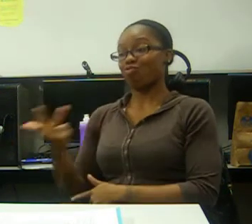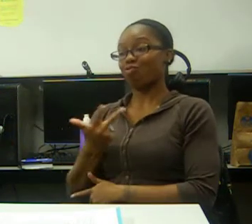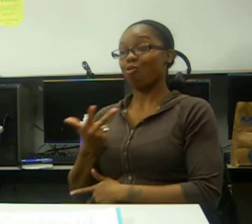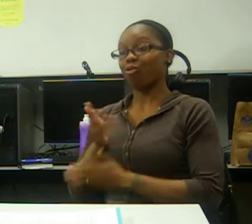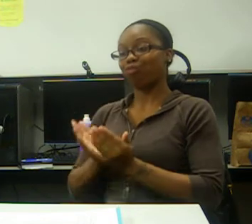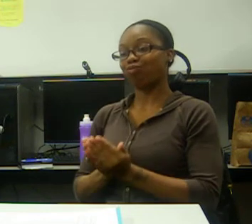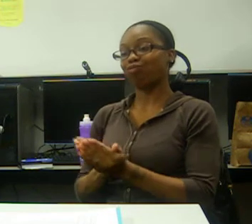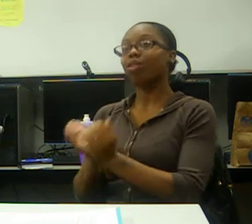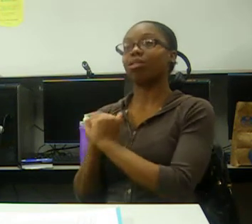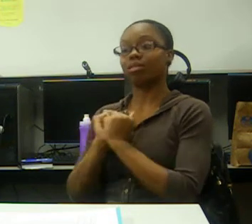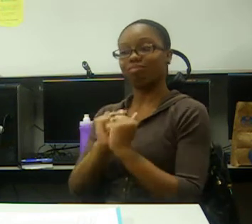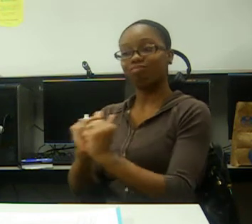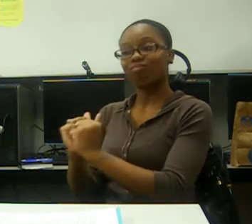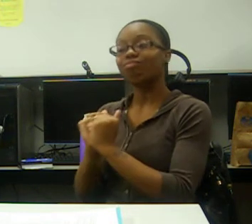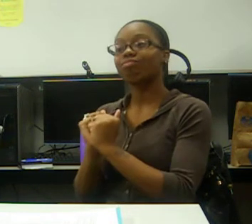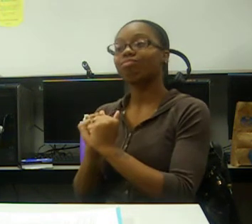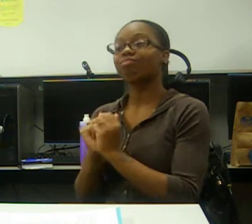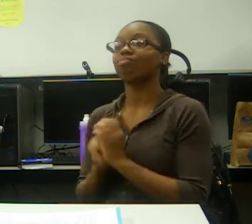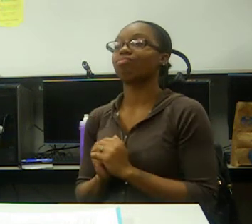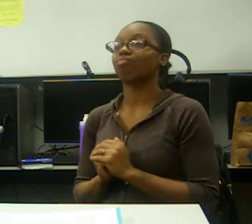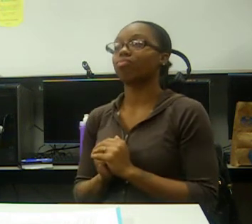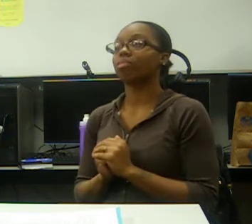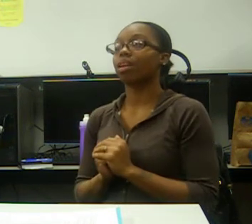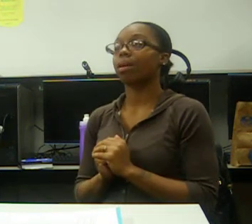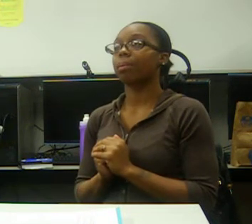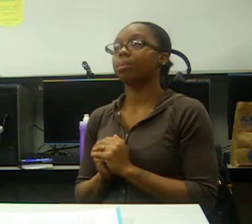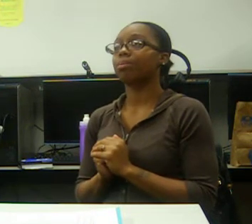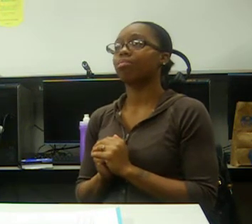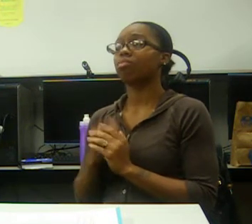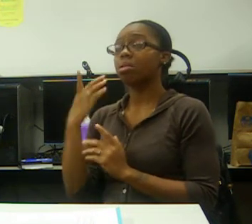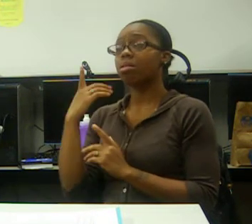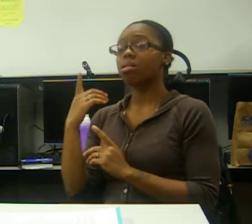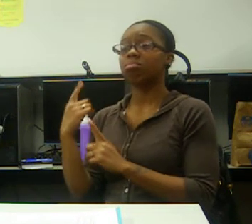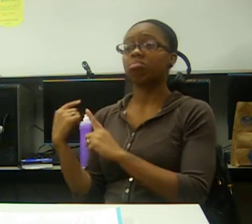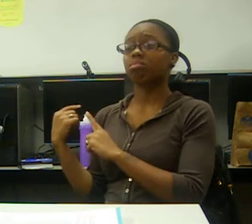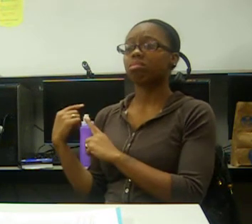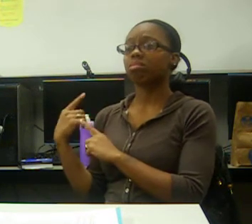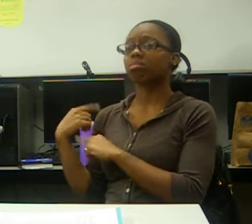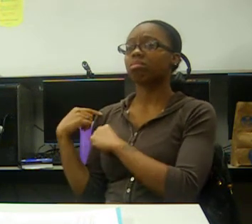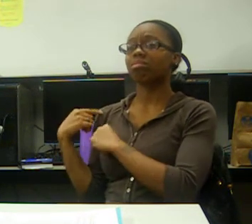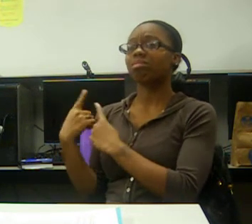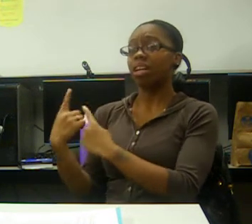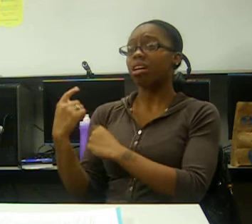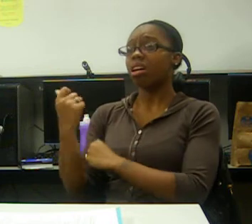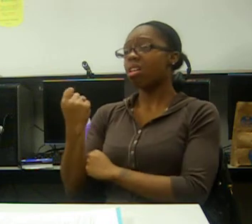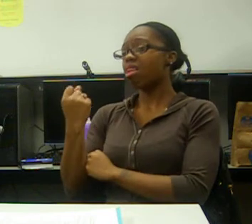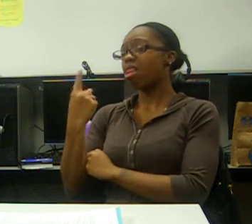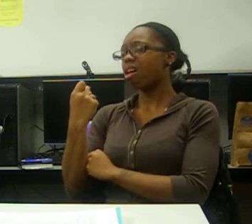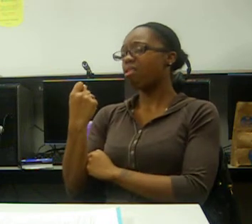together. And since I was about 11, I guess that means my sister was about